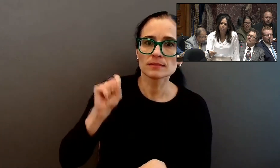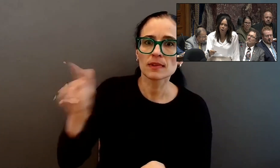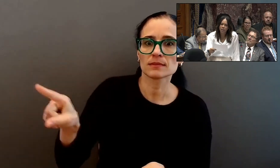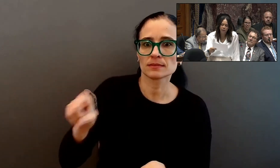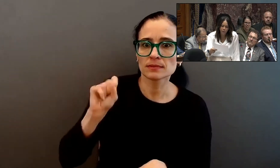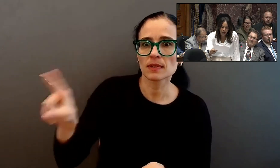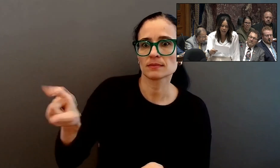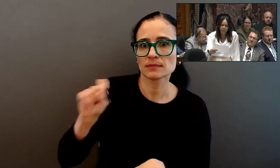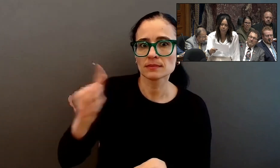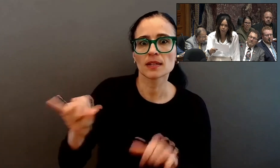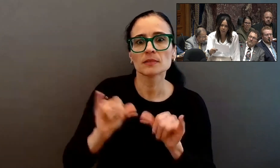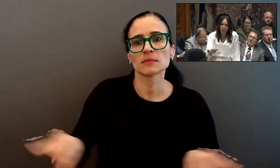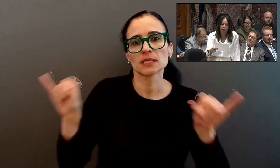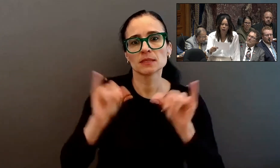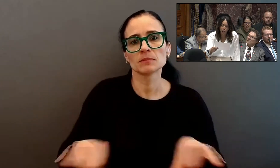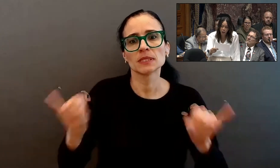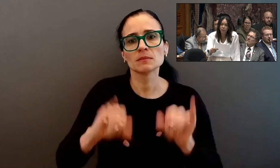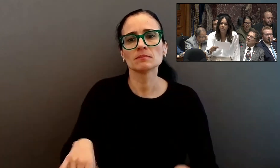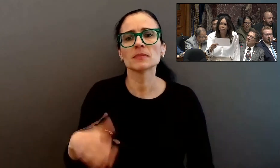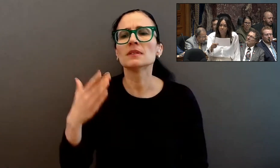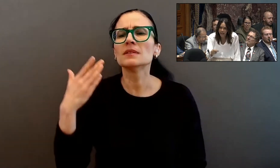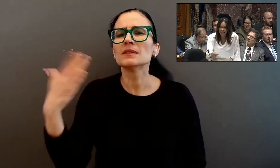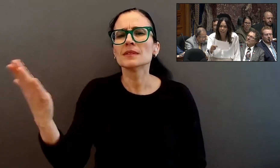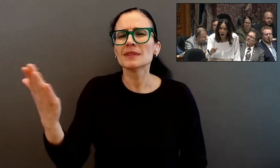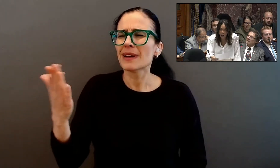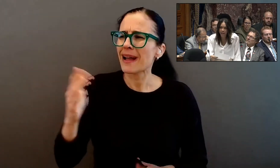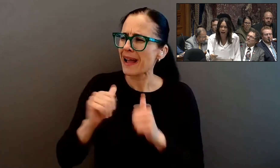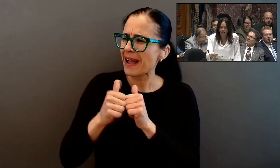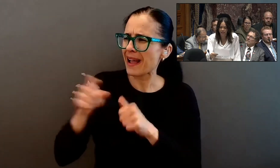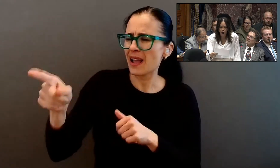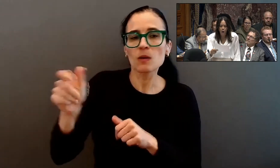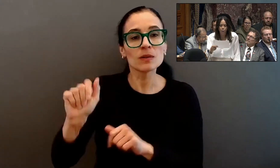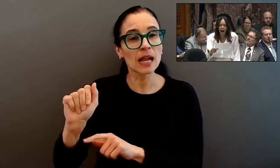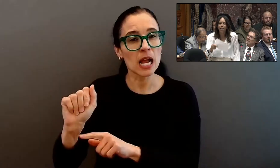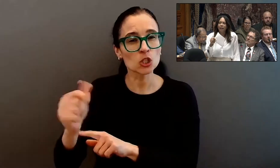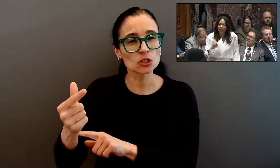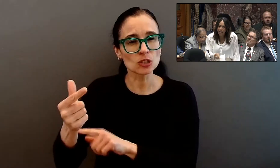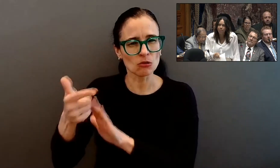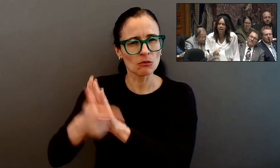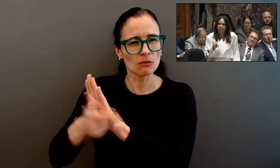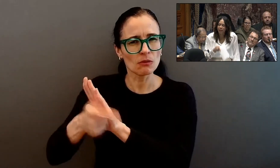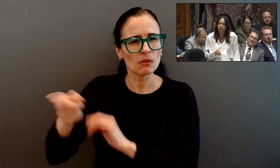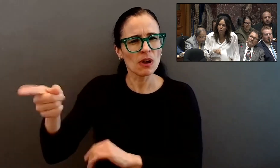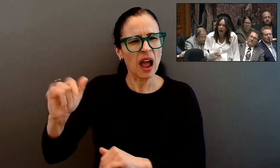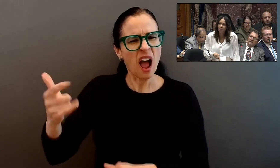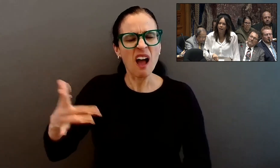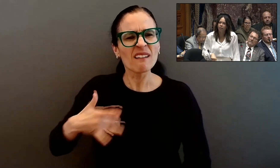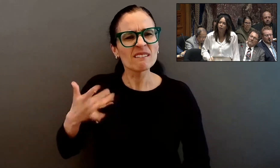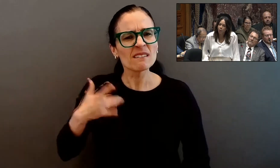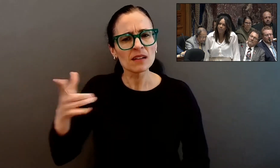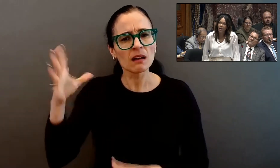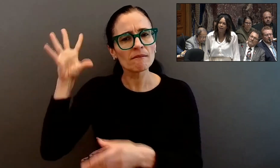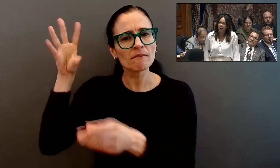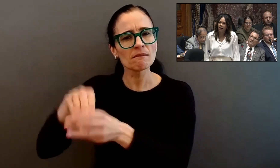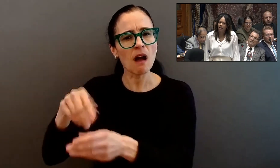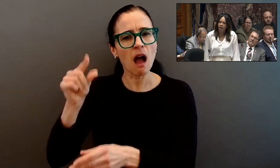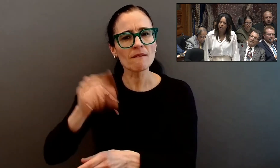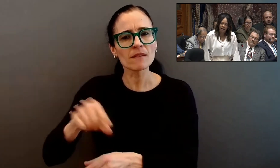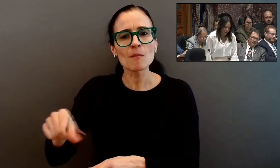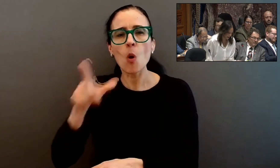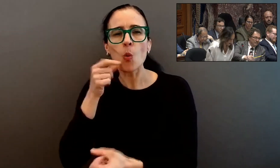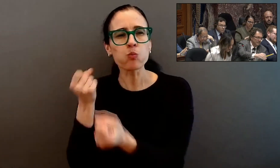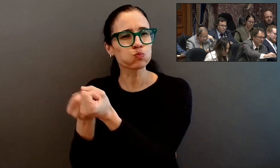that promotes a friend of the Premier accused of misconduct while claiming to be a champion for women?